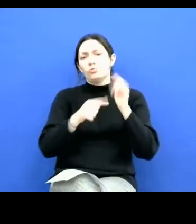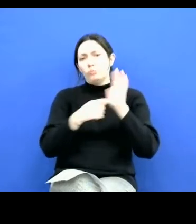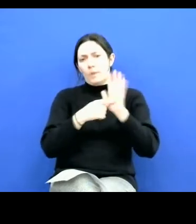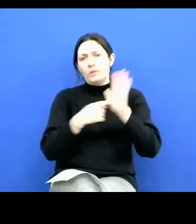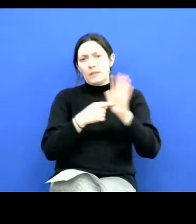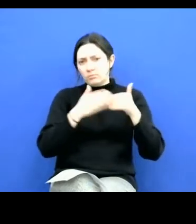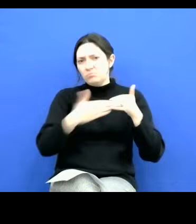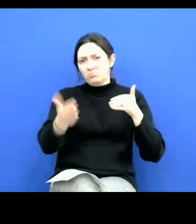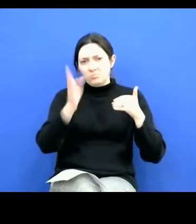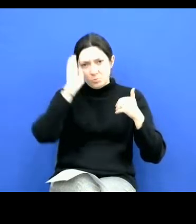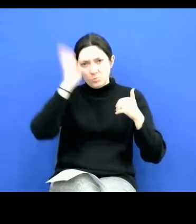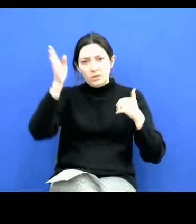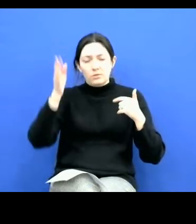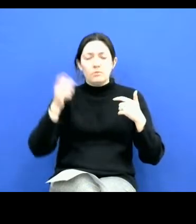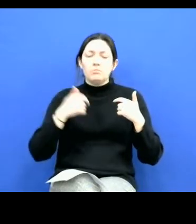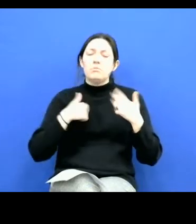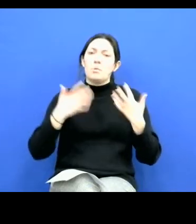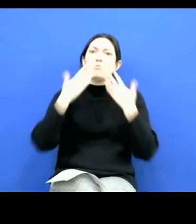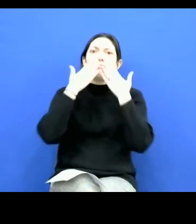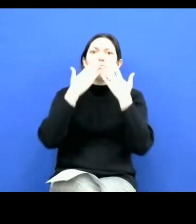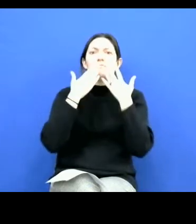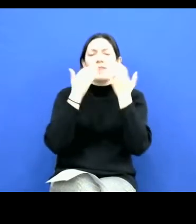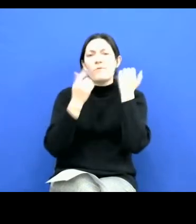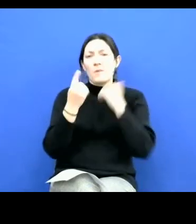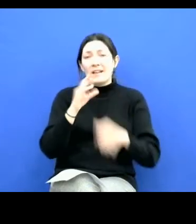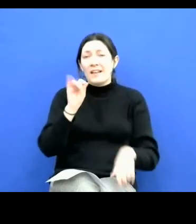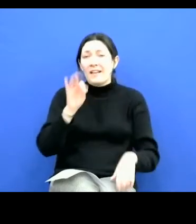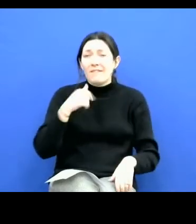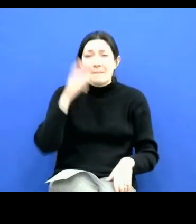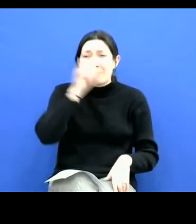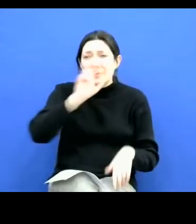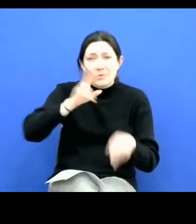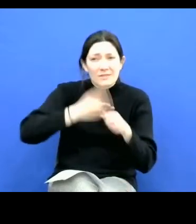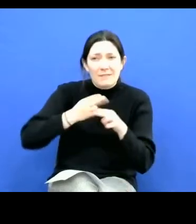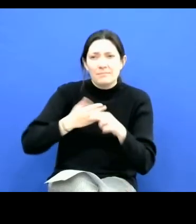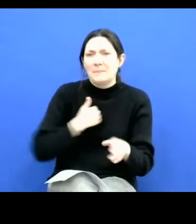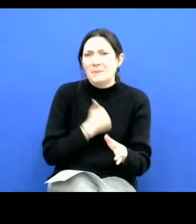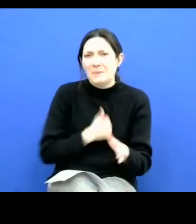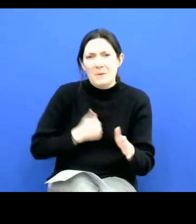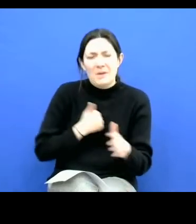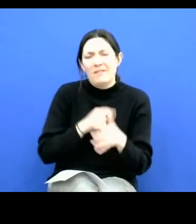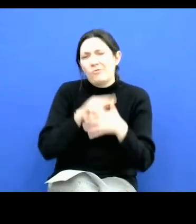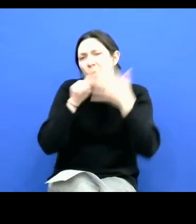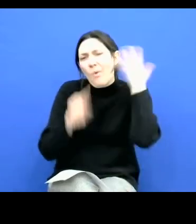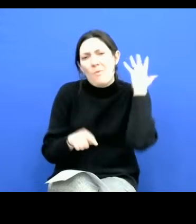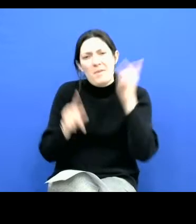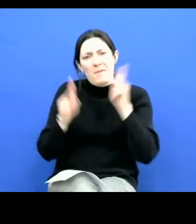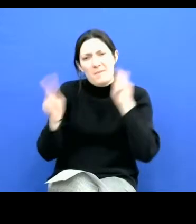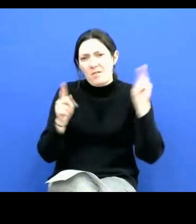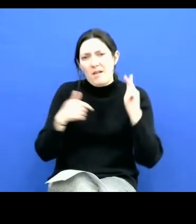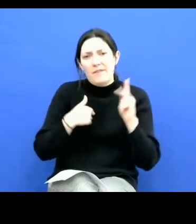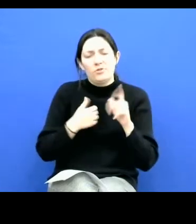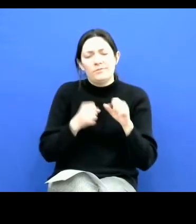I just want to thank everybody. If I've missed you, I'm so sorry, because there's so many people that I have just loved